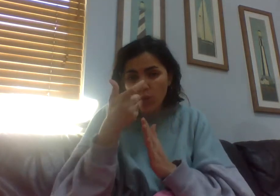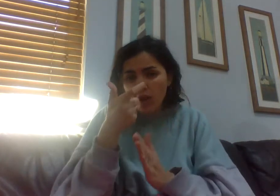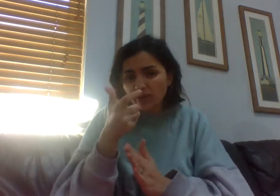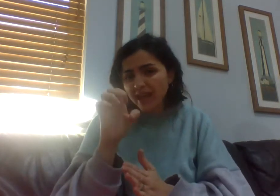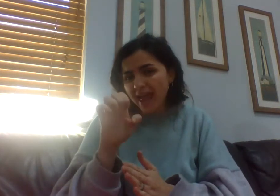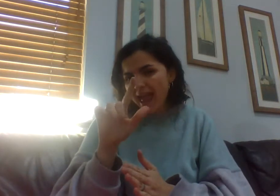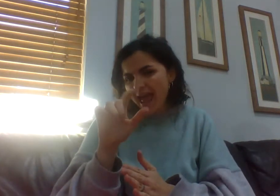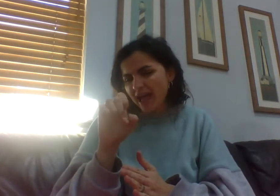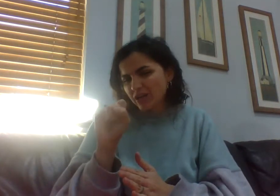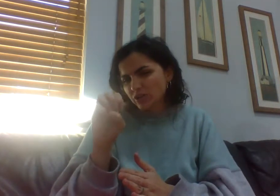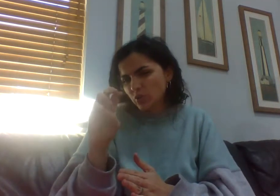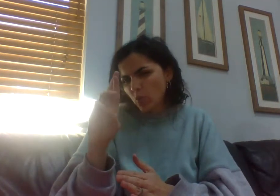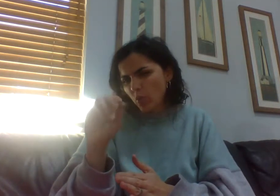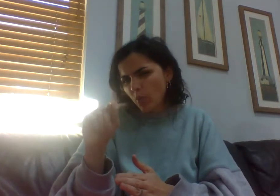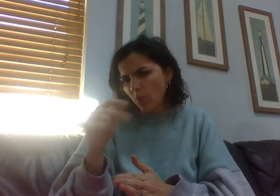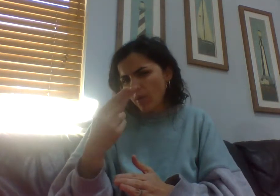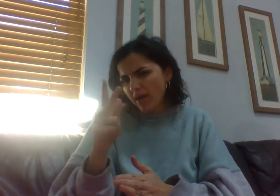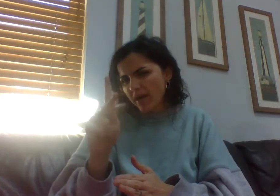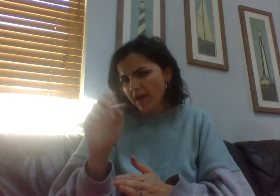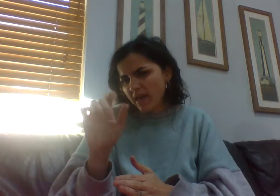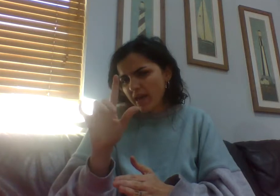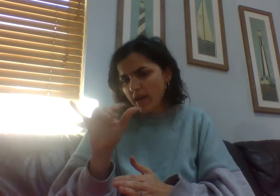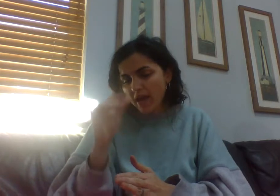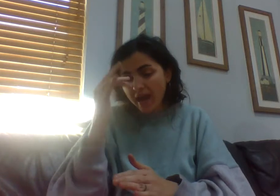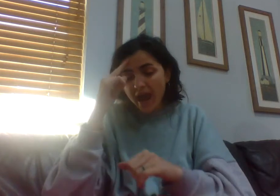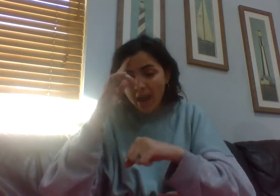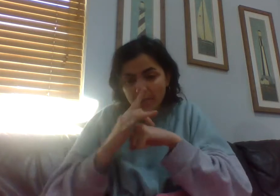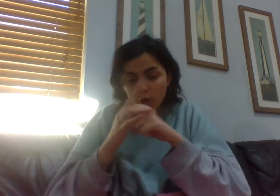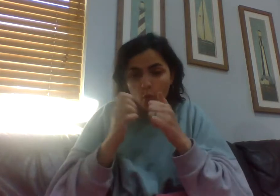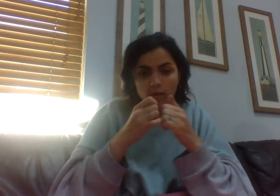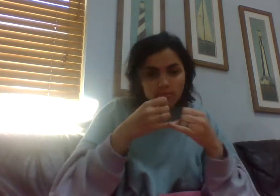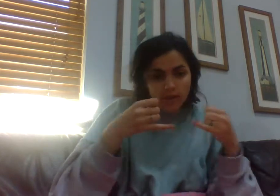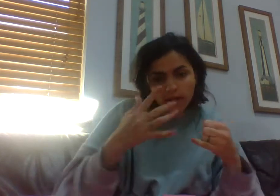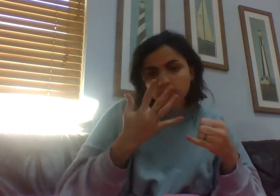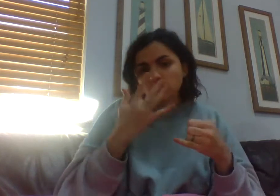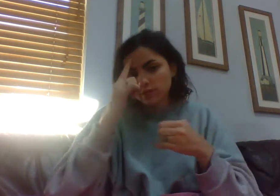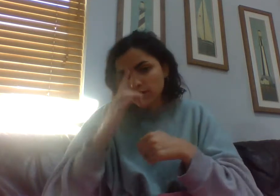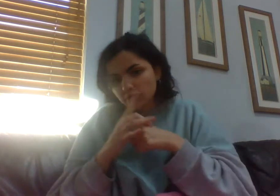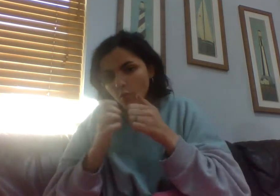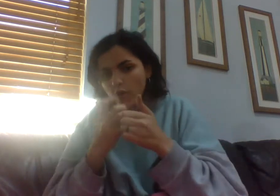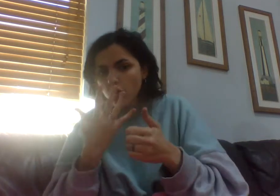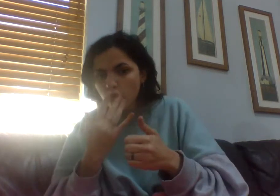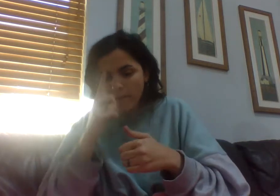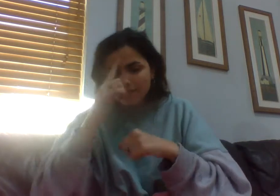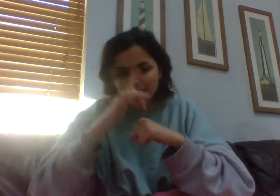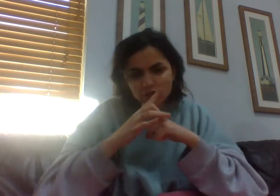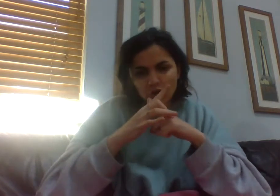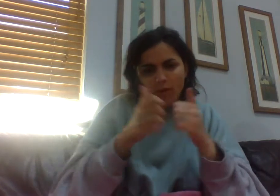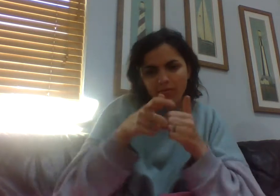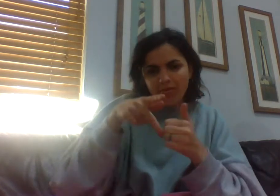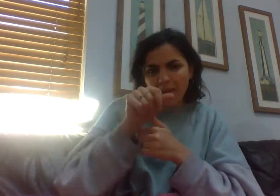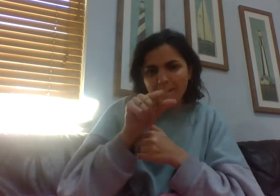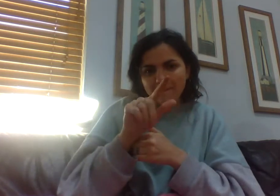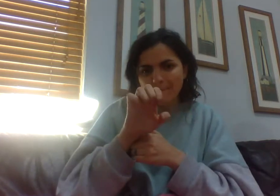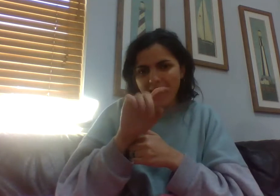That obsession with line, the obsession with color, the obsession with palette, the obsession with kind of paring down everything to its